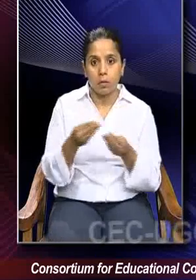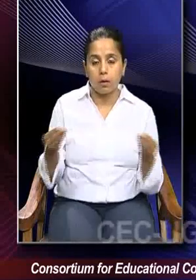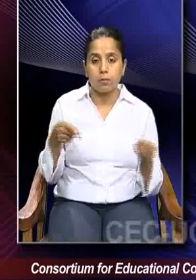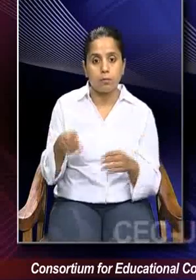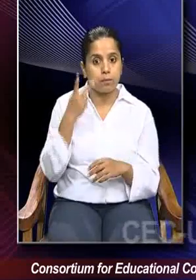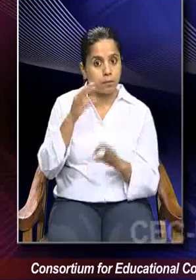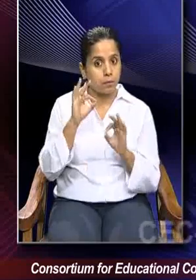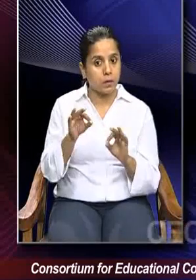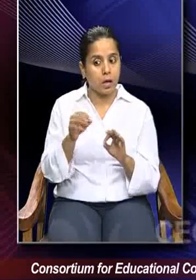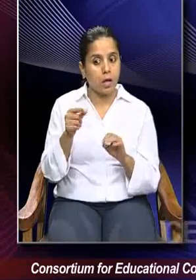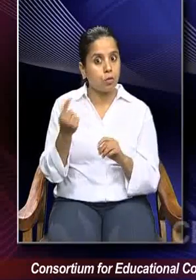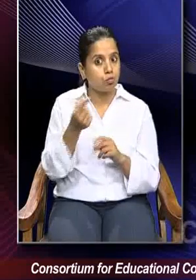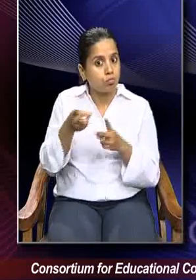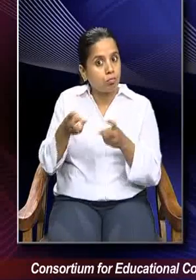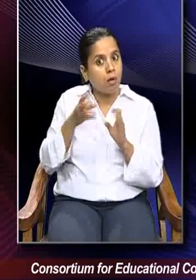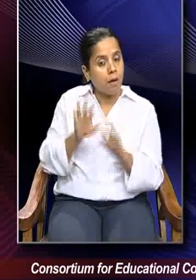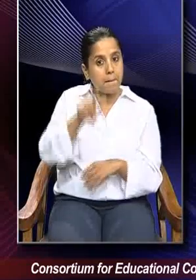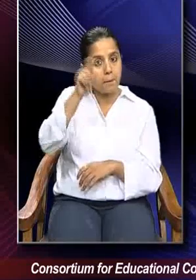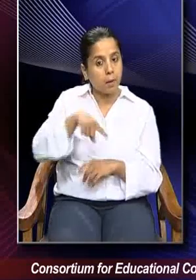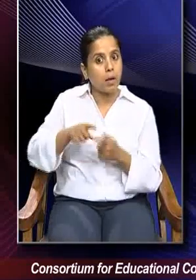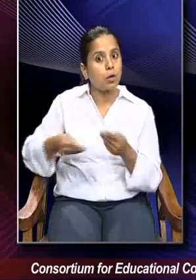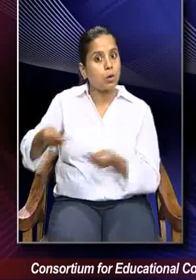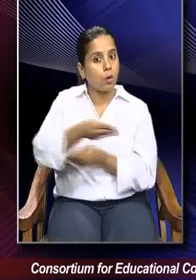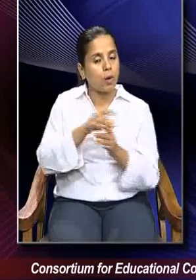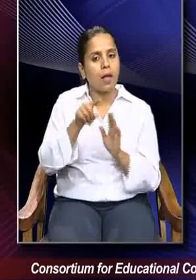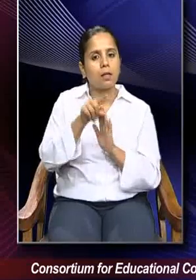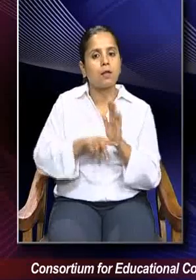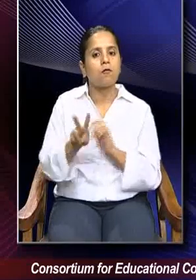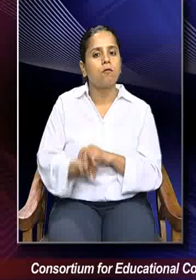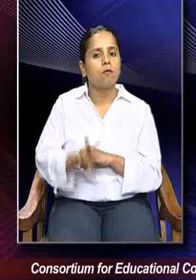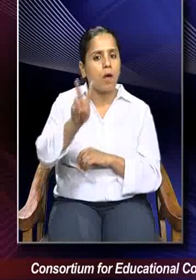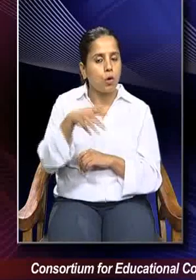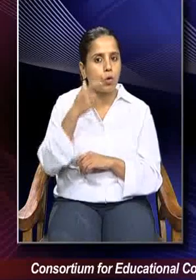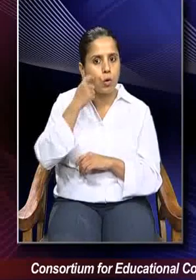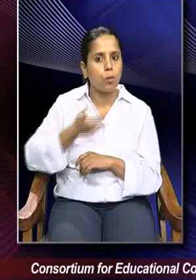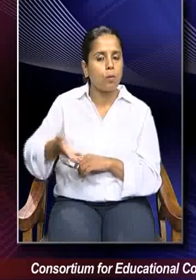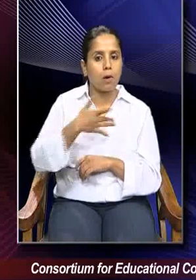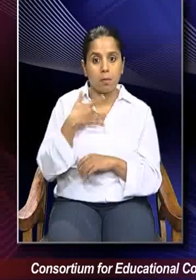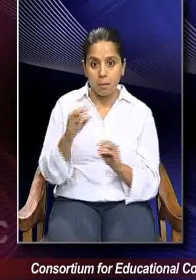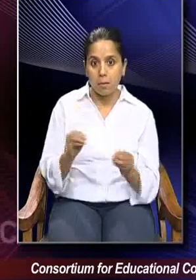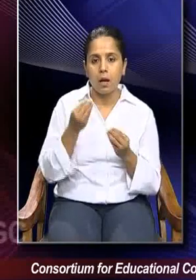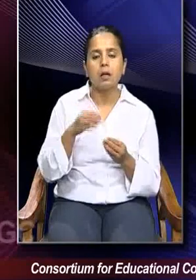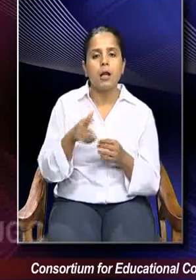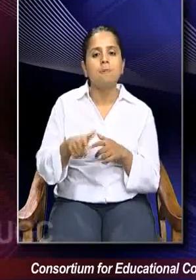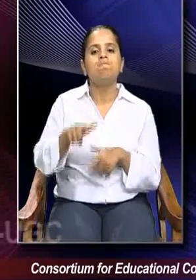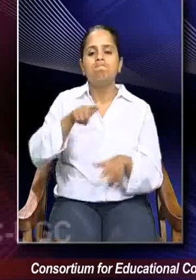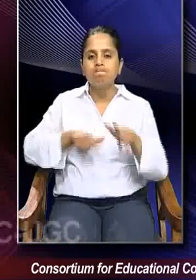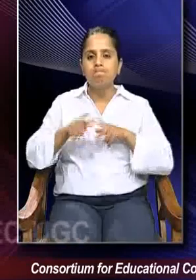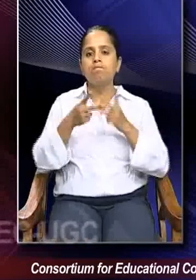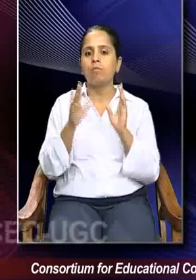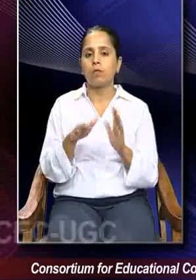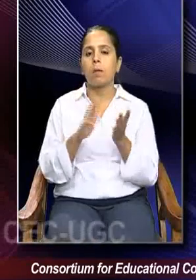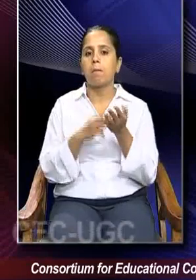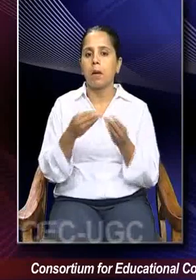well-being drive the individuals in the economy, ethical values and human well-being take a backseat.